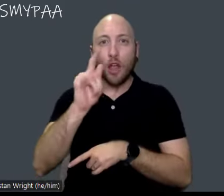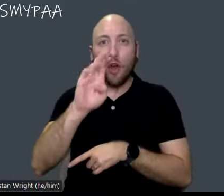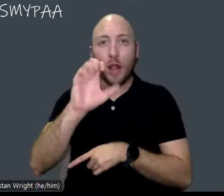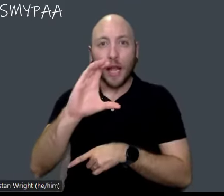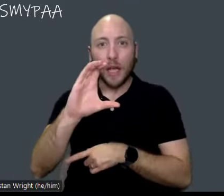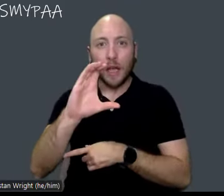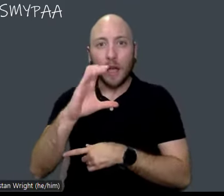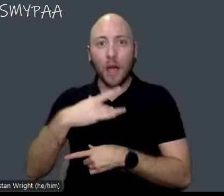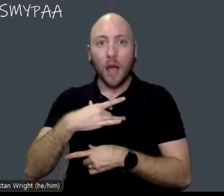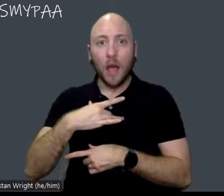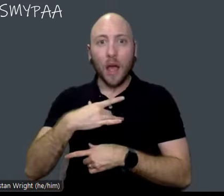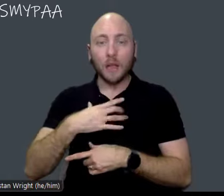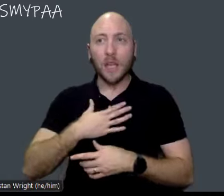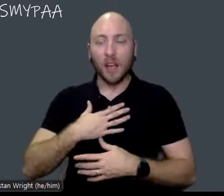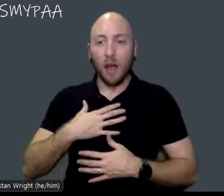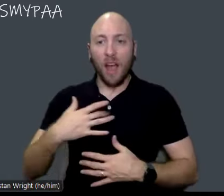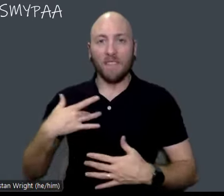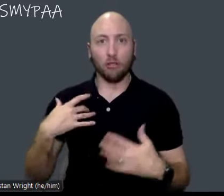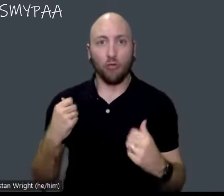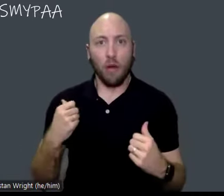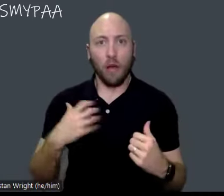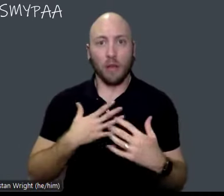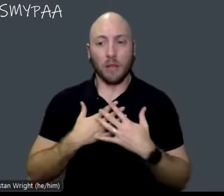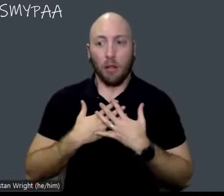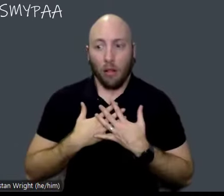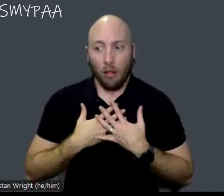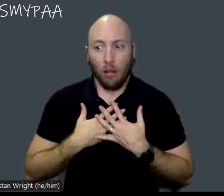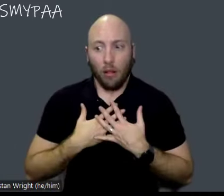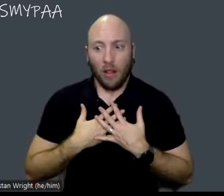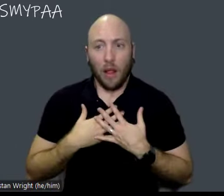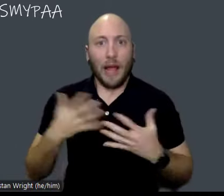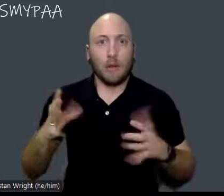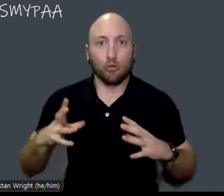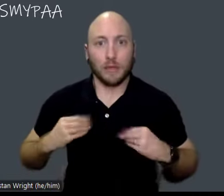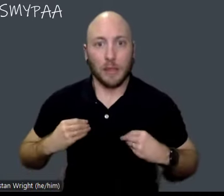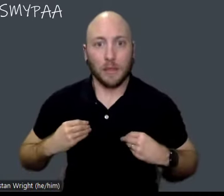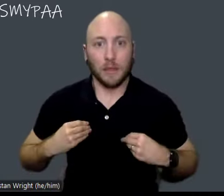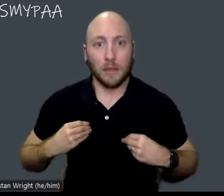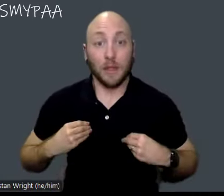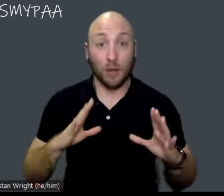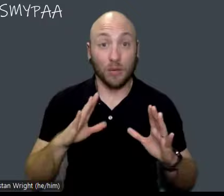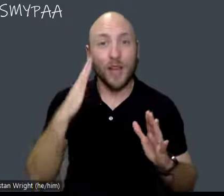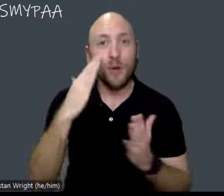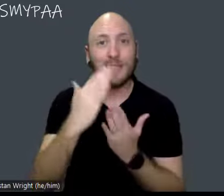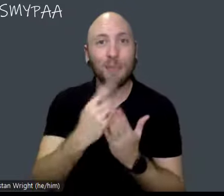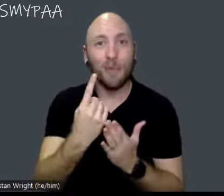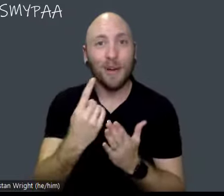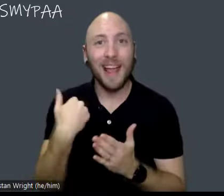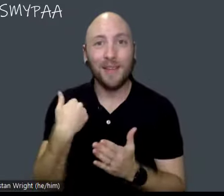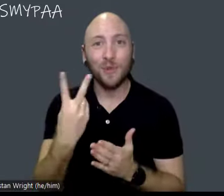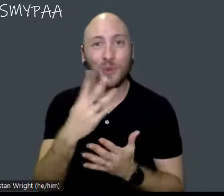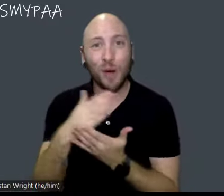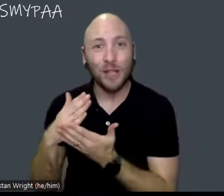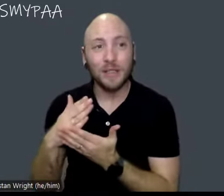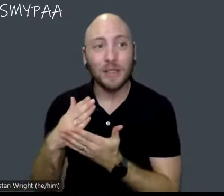I just couldn't accept it. And then second part of step one, that my life wasn't manageable. Well,